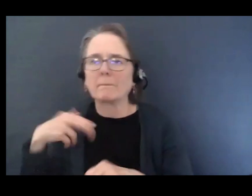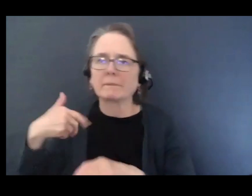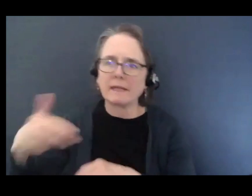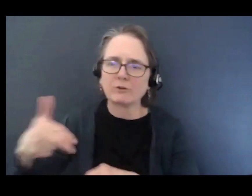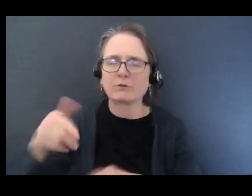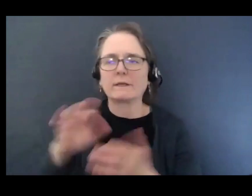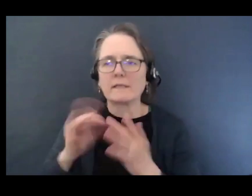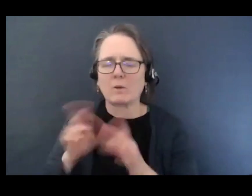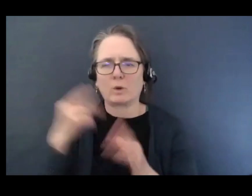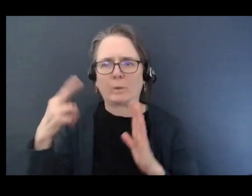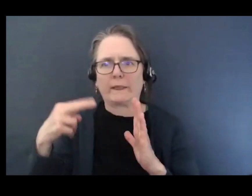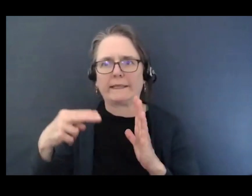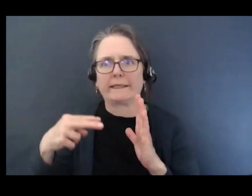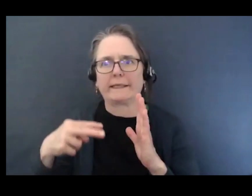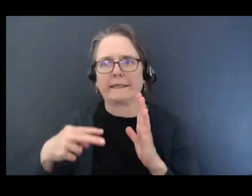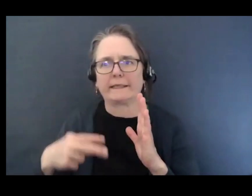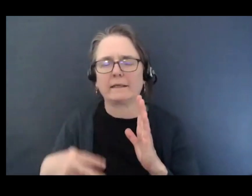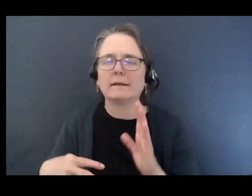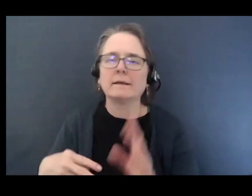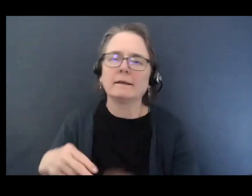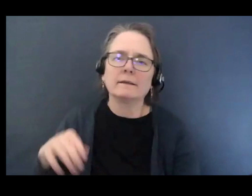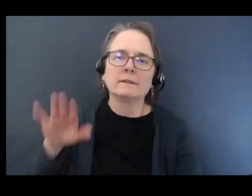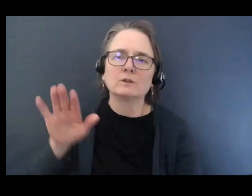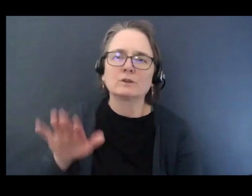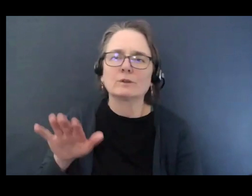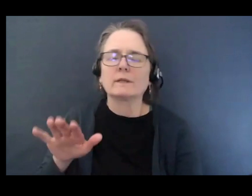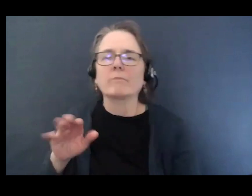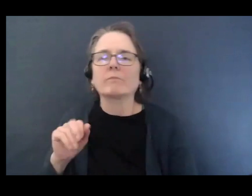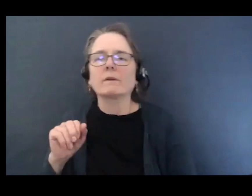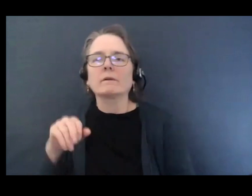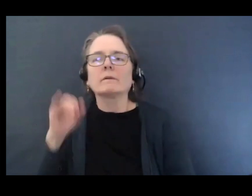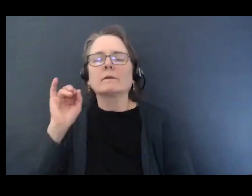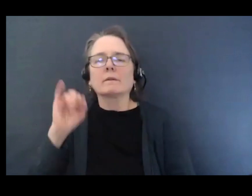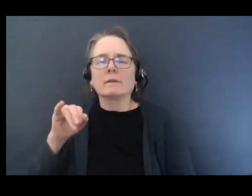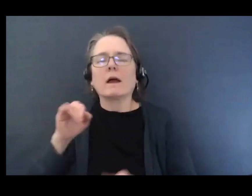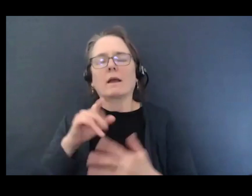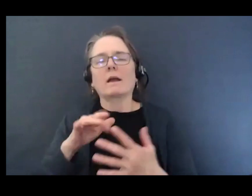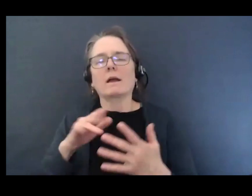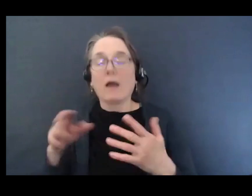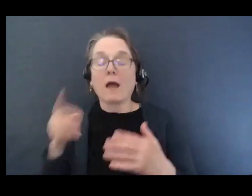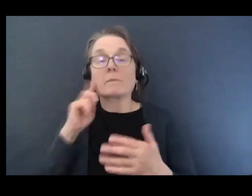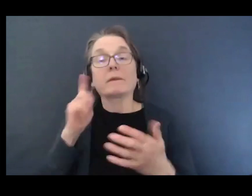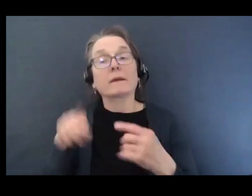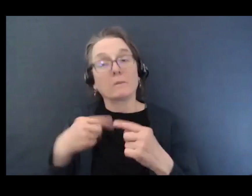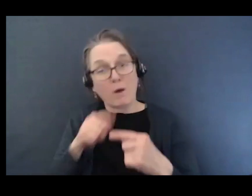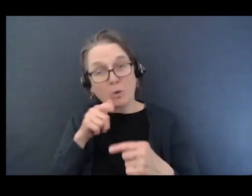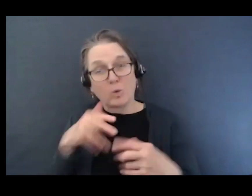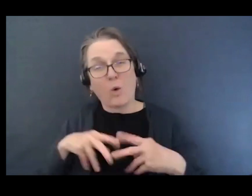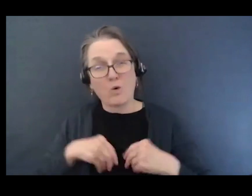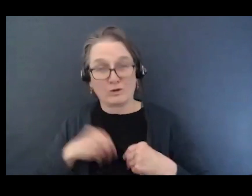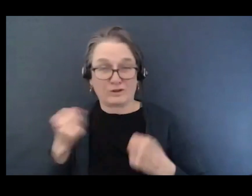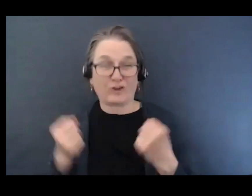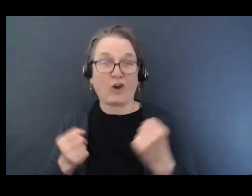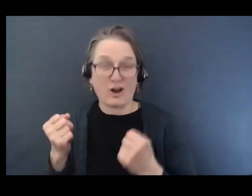pedestrian networks, and US Census at the census tract level for population, income, and car ownership.